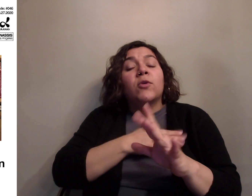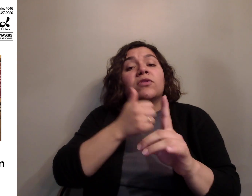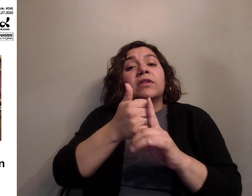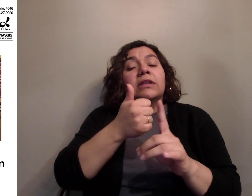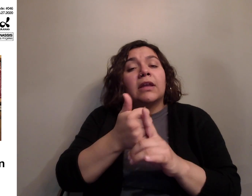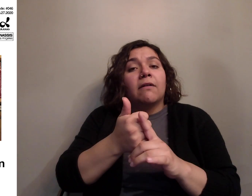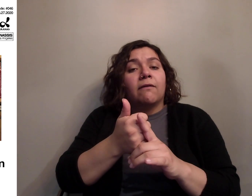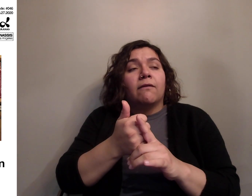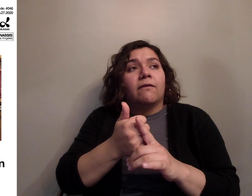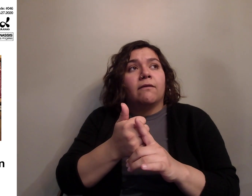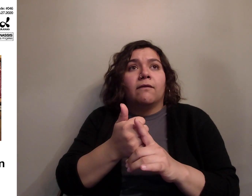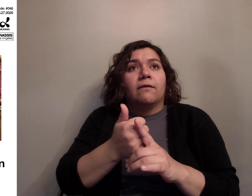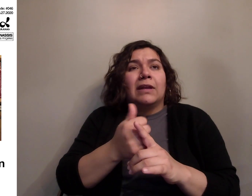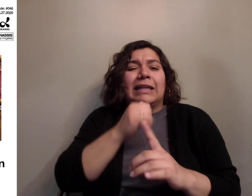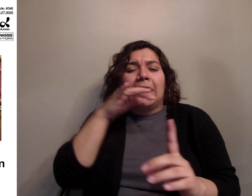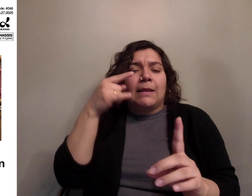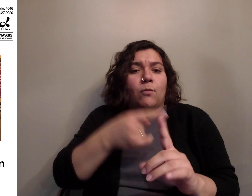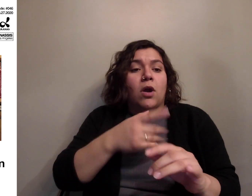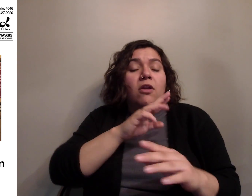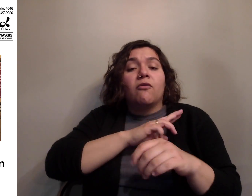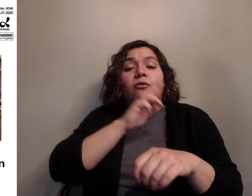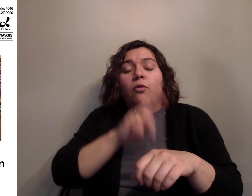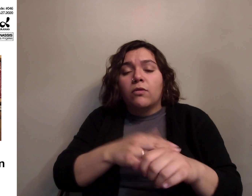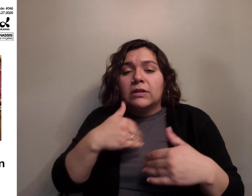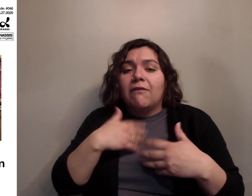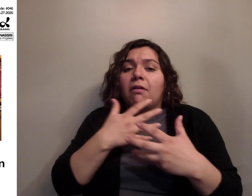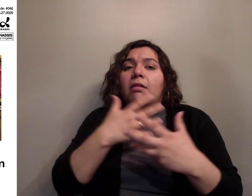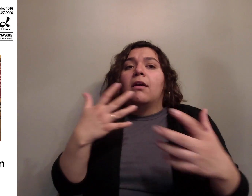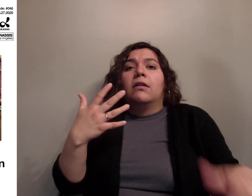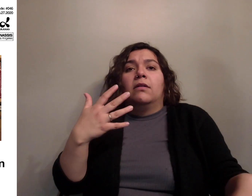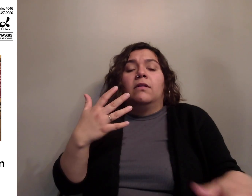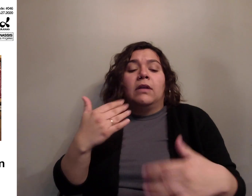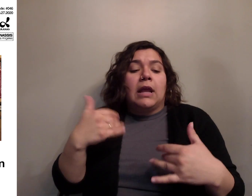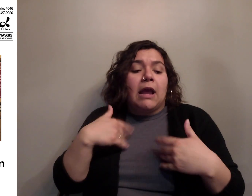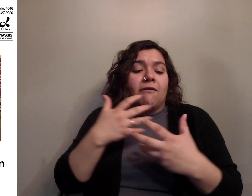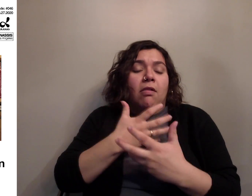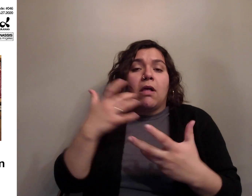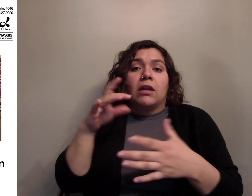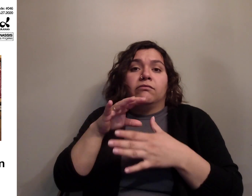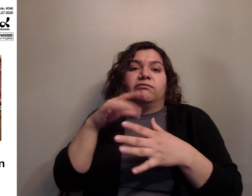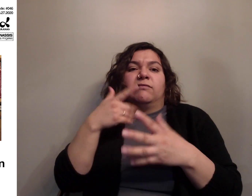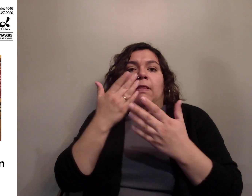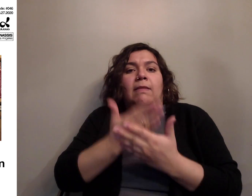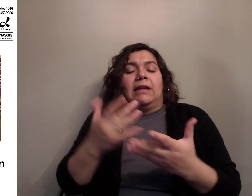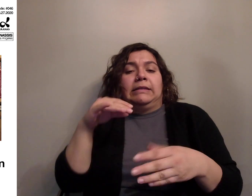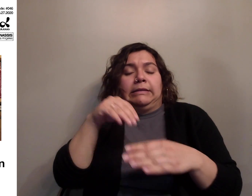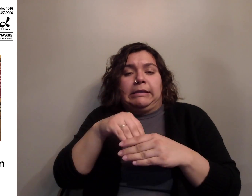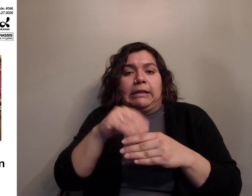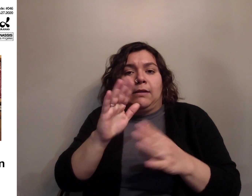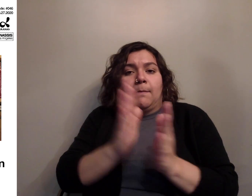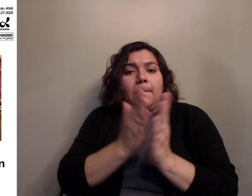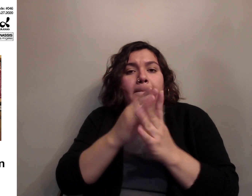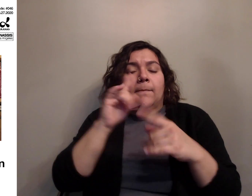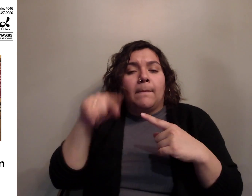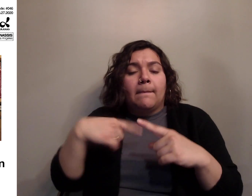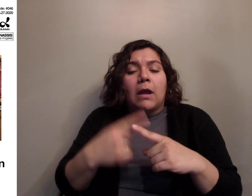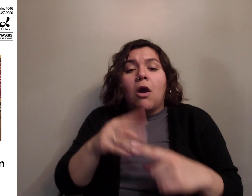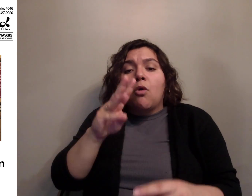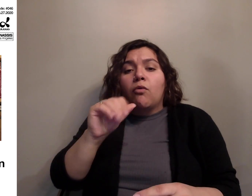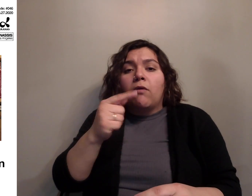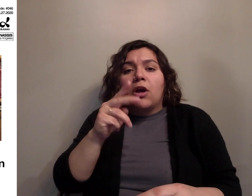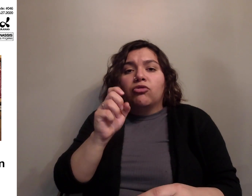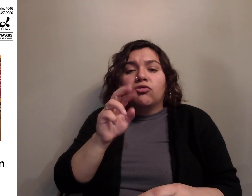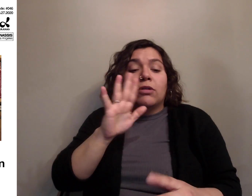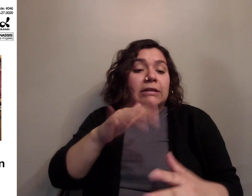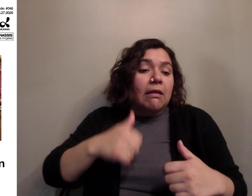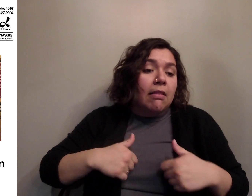music. And the music itself is actually somewhat beside the point. Of course, there's a lot of material in the book about Wagner